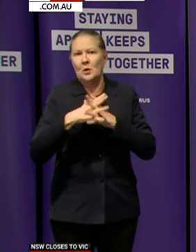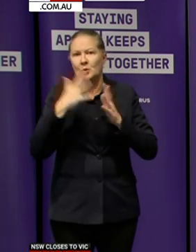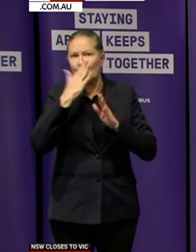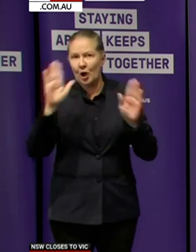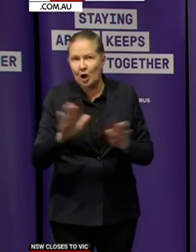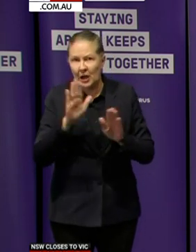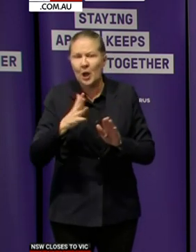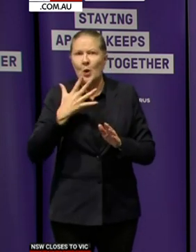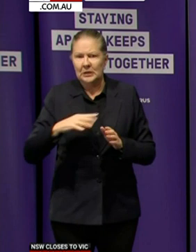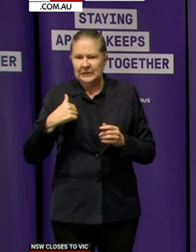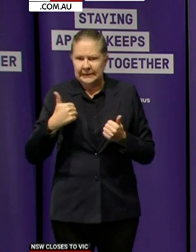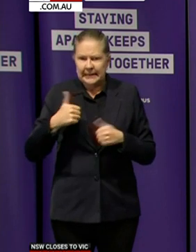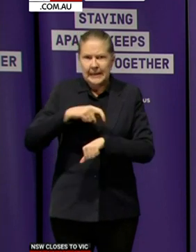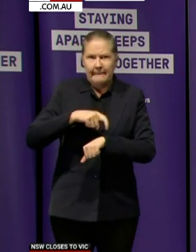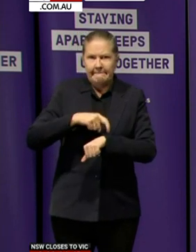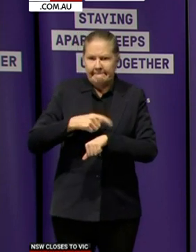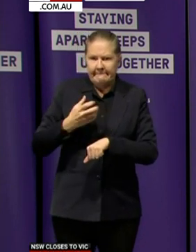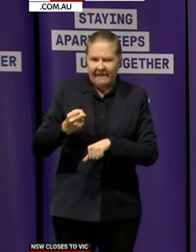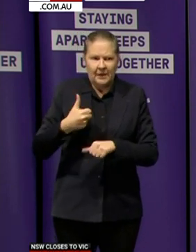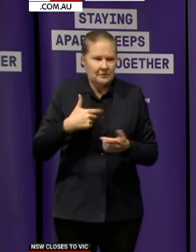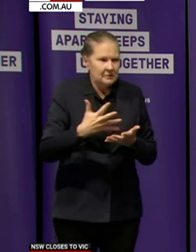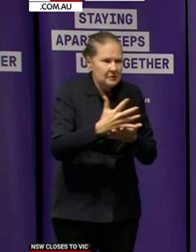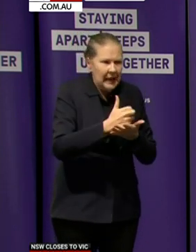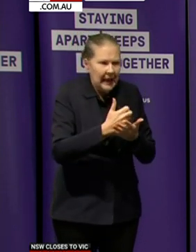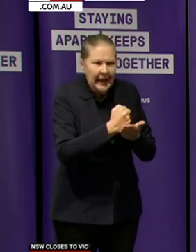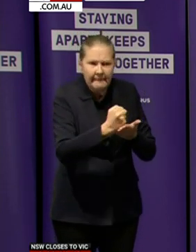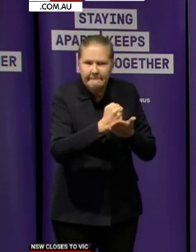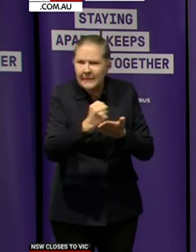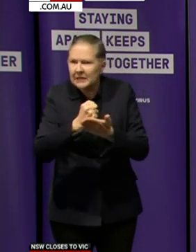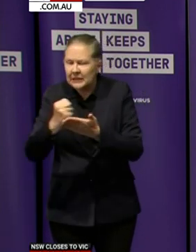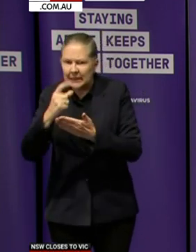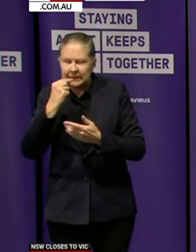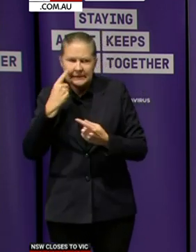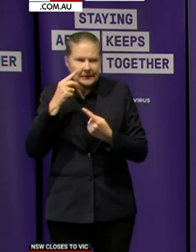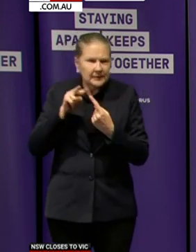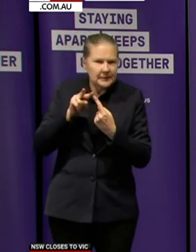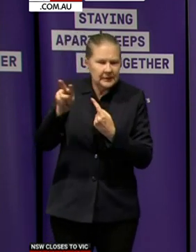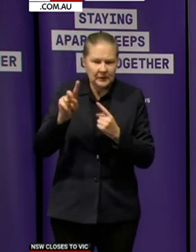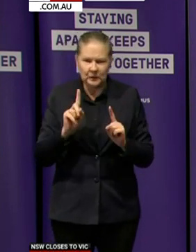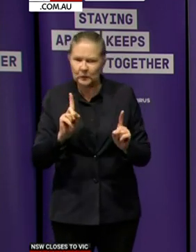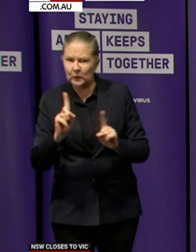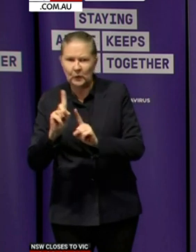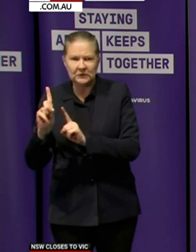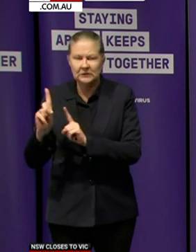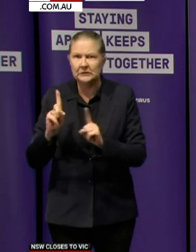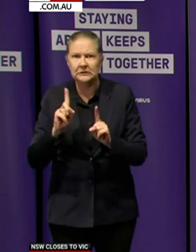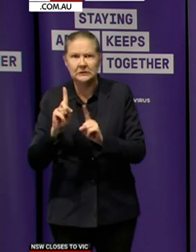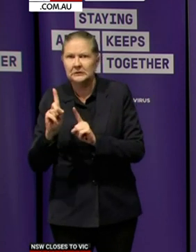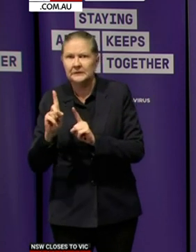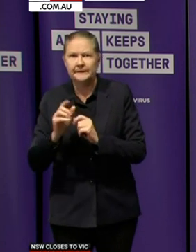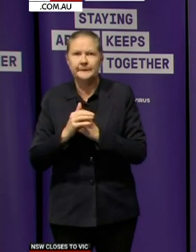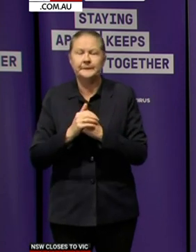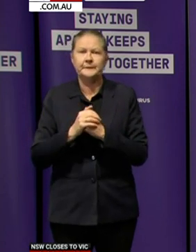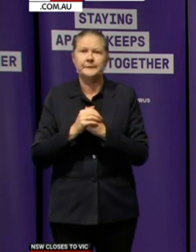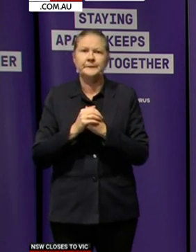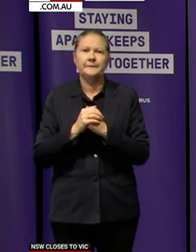more data and to see exactly the most contemporary picture of the challenge that we face. In terms